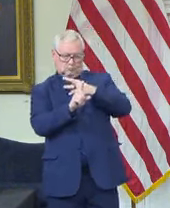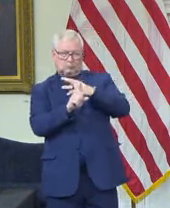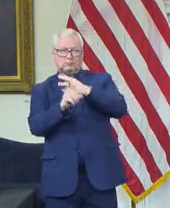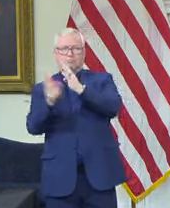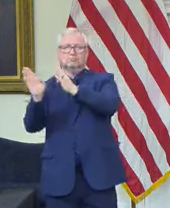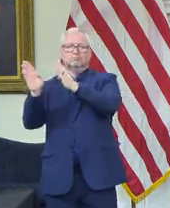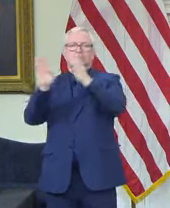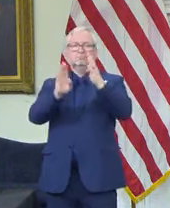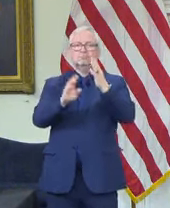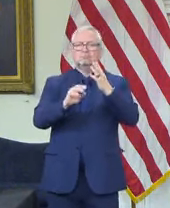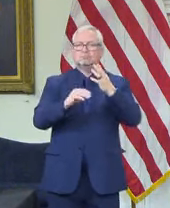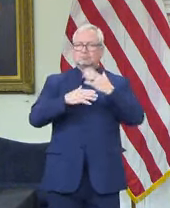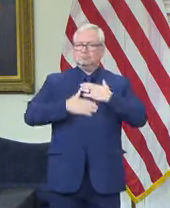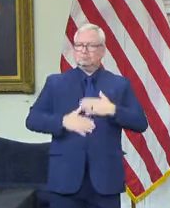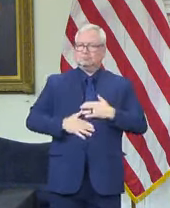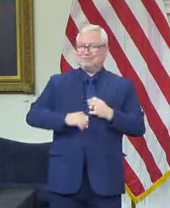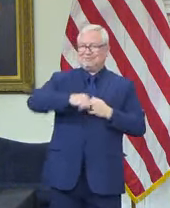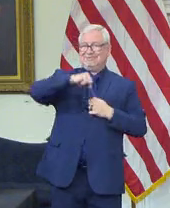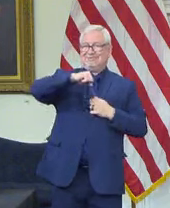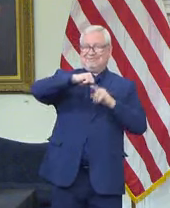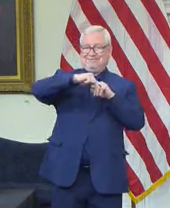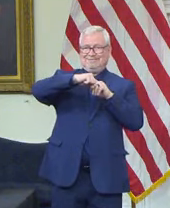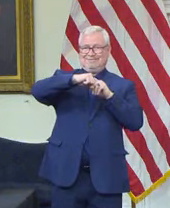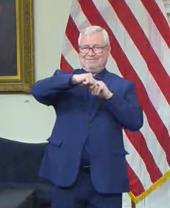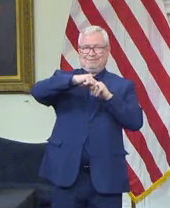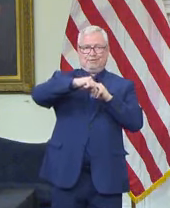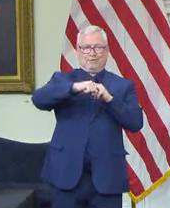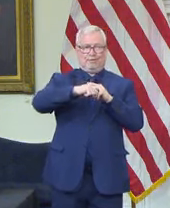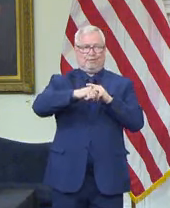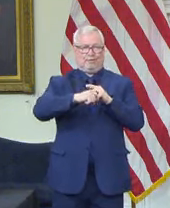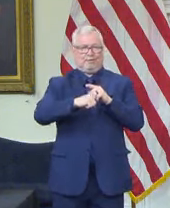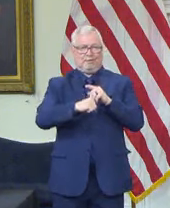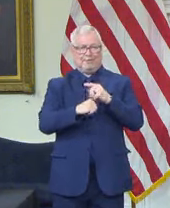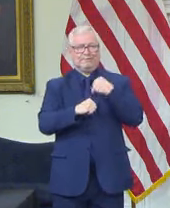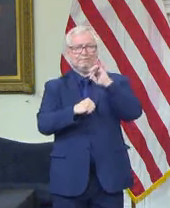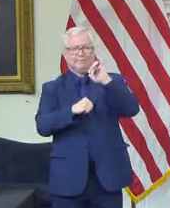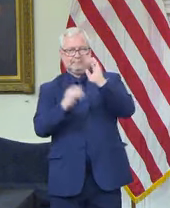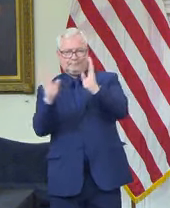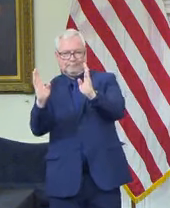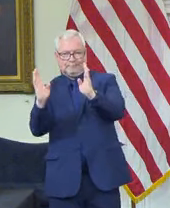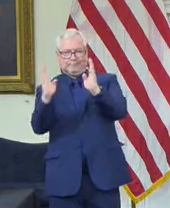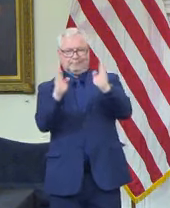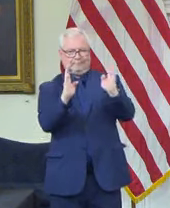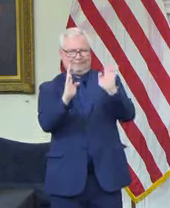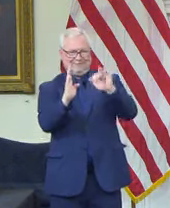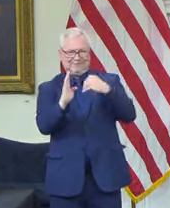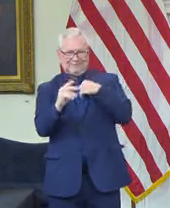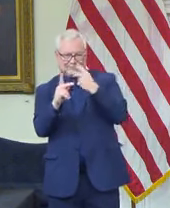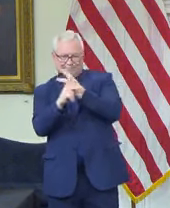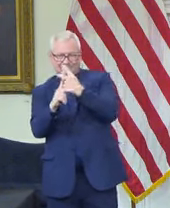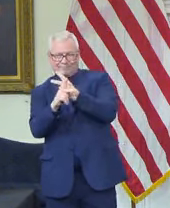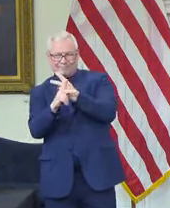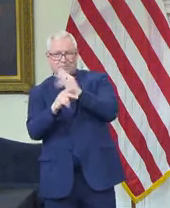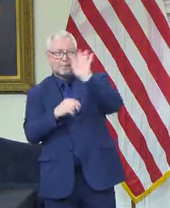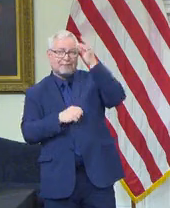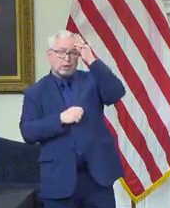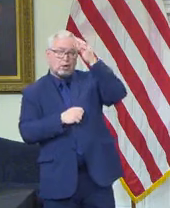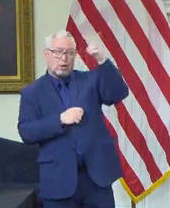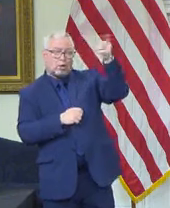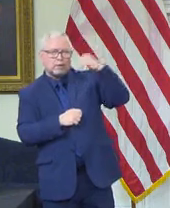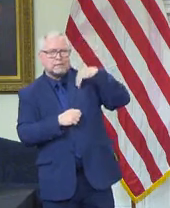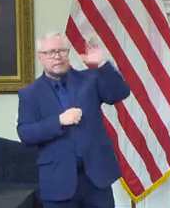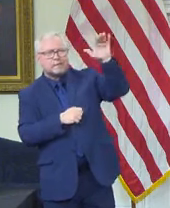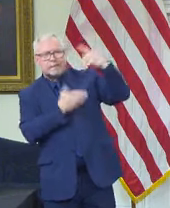some cases, 9, 10, 12 months since they got vaccinated. And the federal government had been talking about potentially third